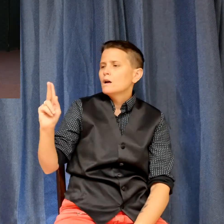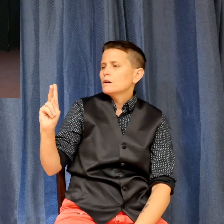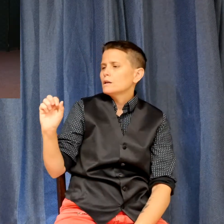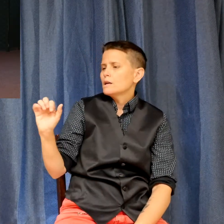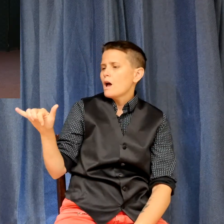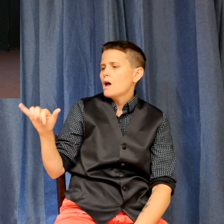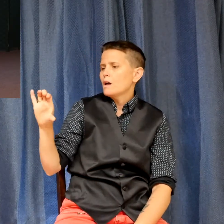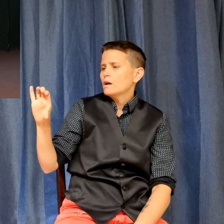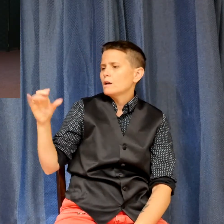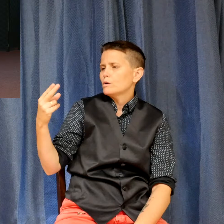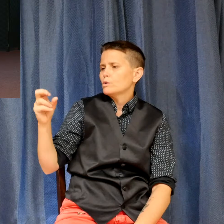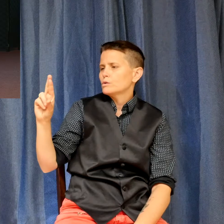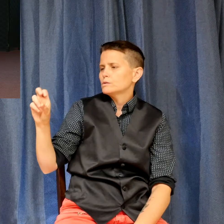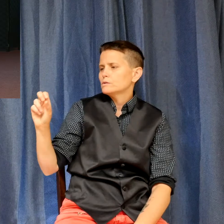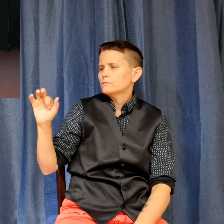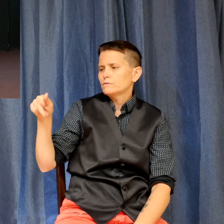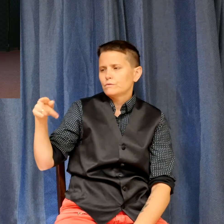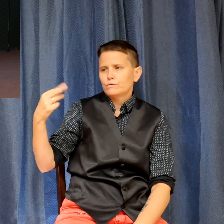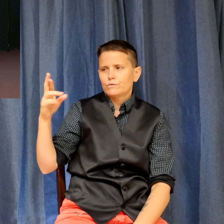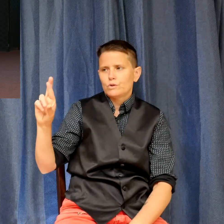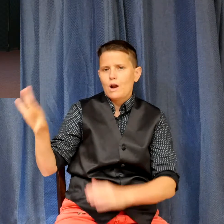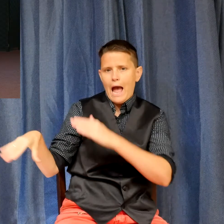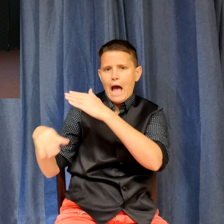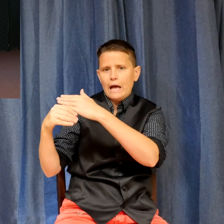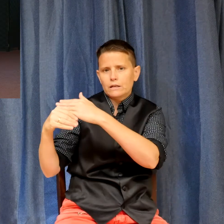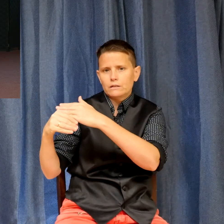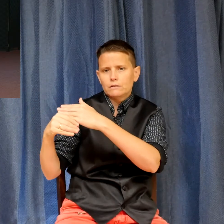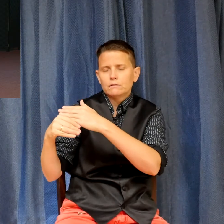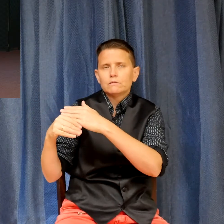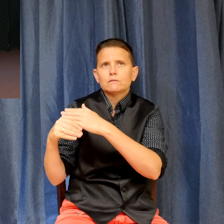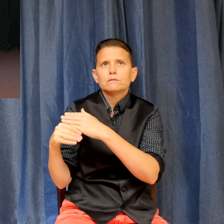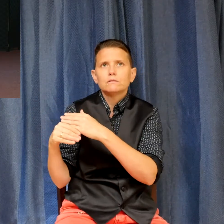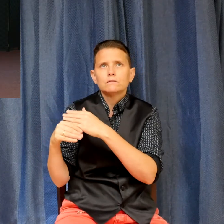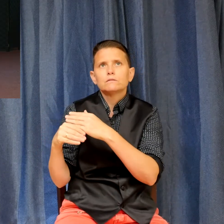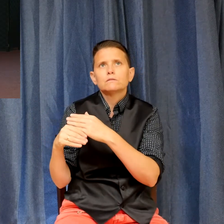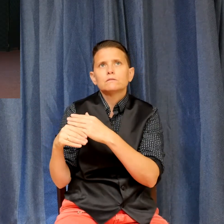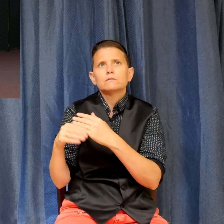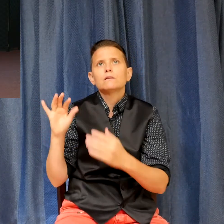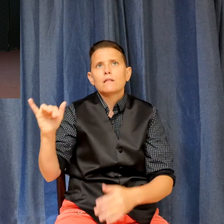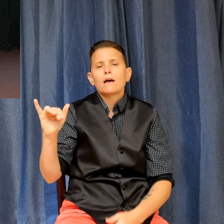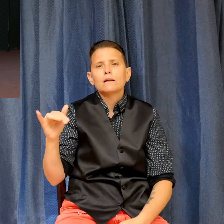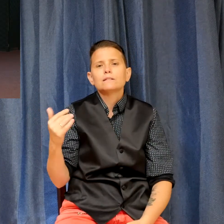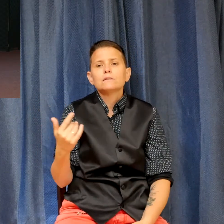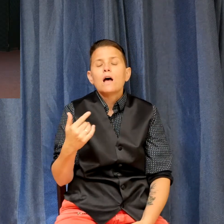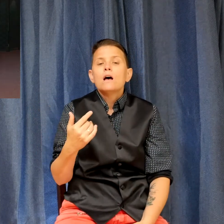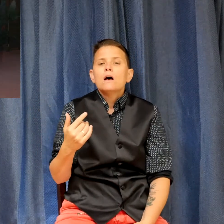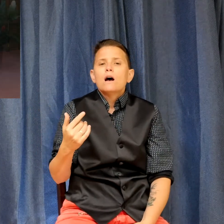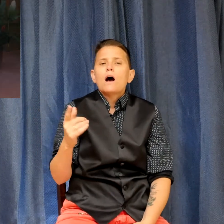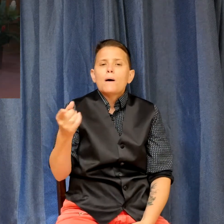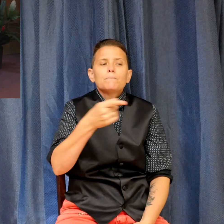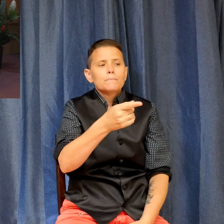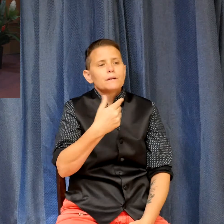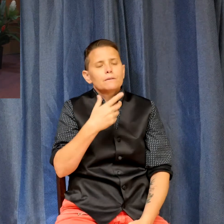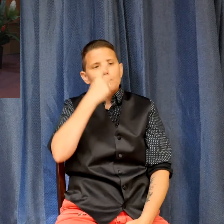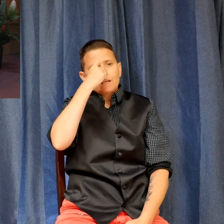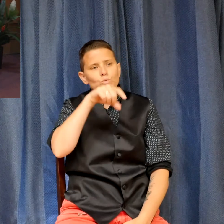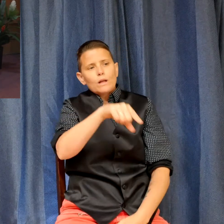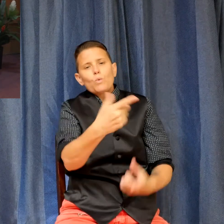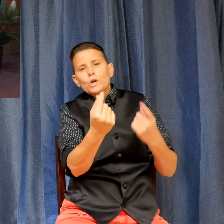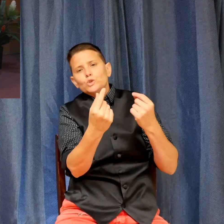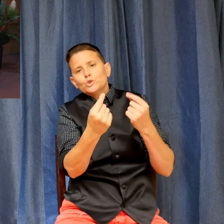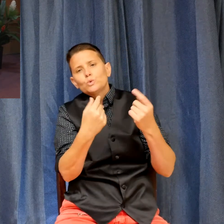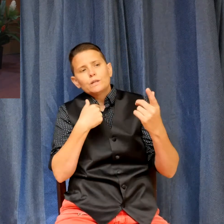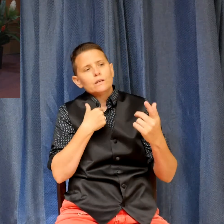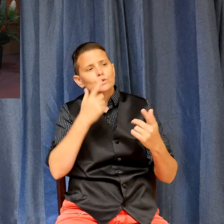Christopher added to that, if I can get back to it, that it's actually rewiring the brain. It totally which is. It totally is,